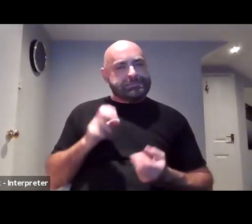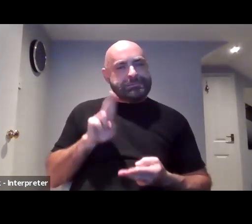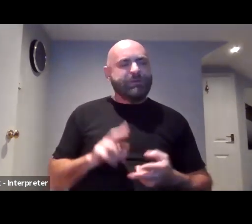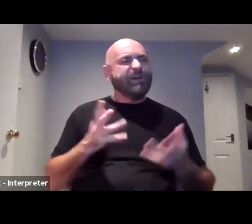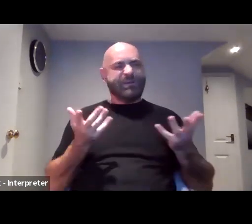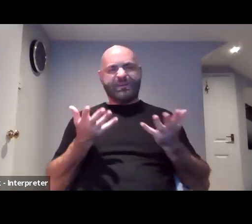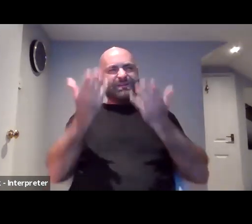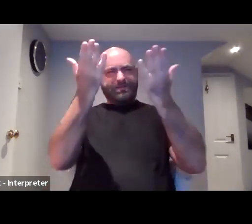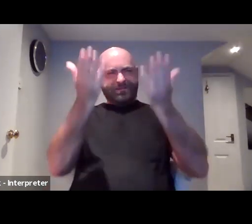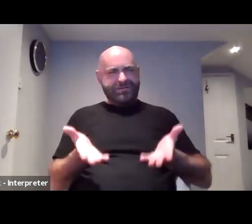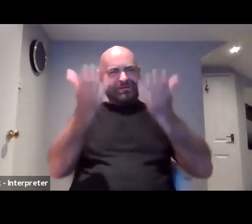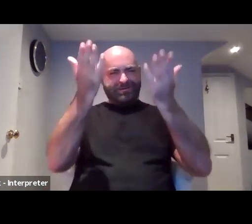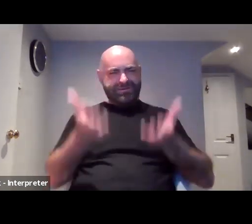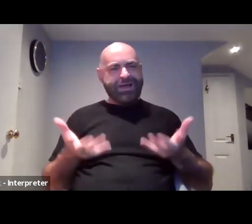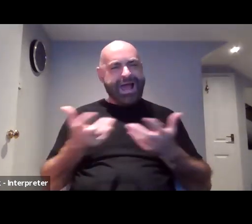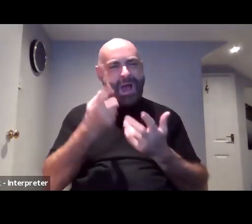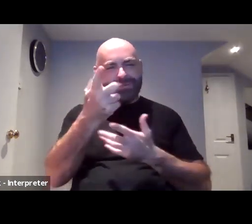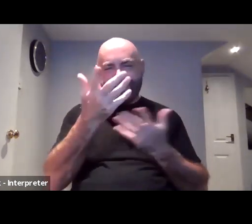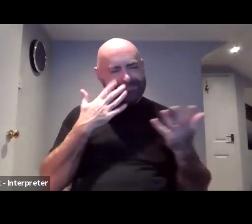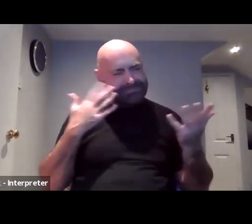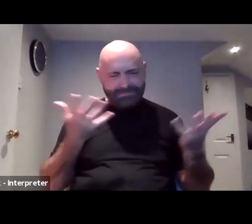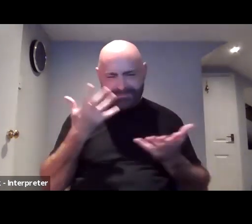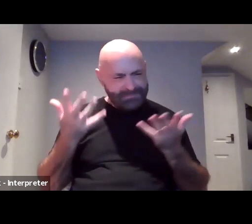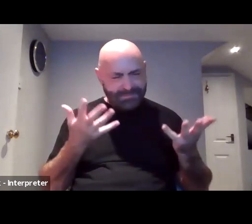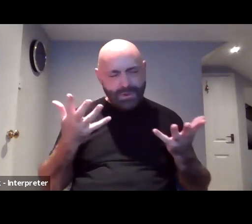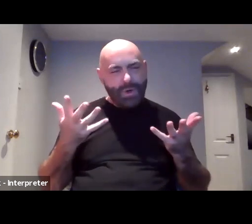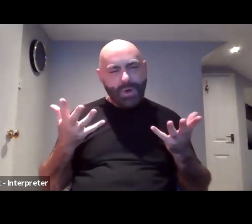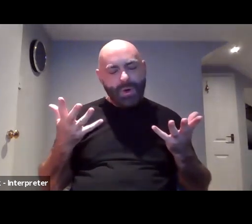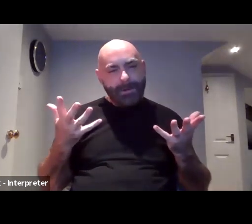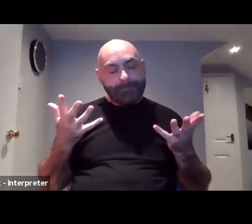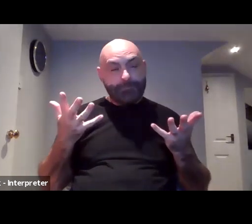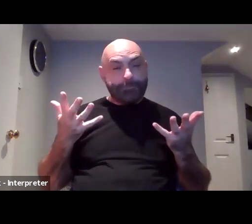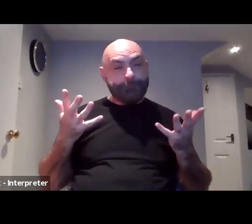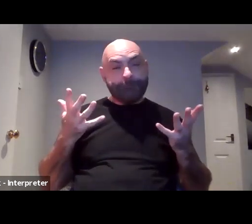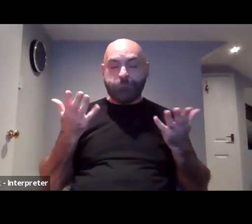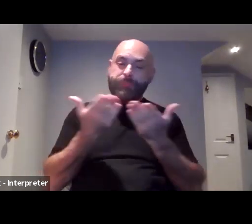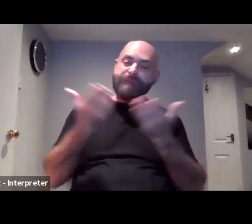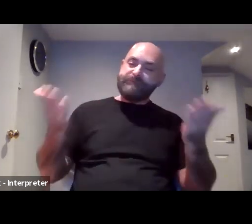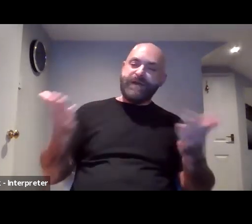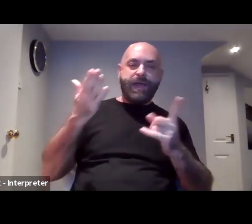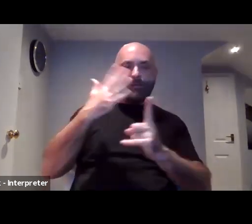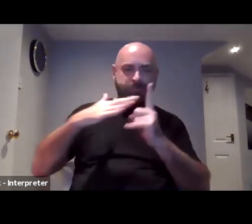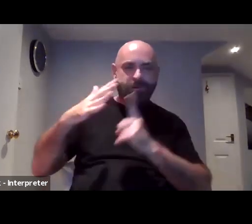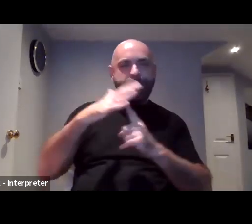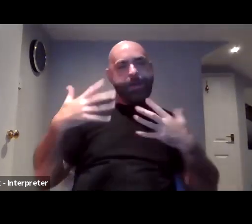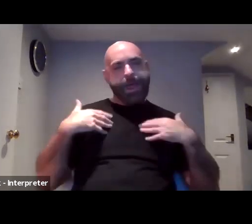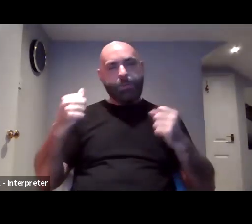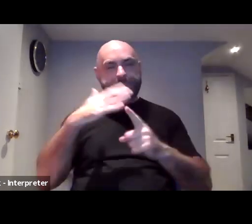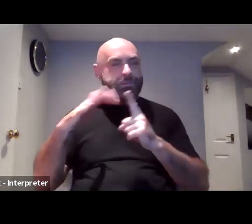How is that compatible with a fair society or a healthy